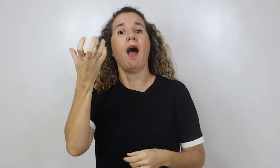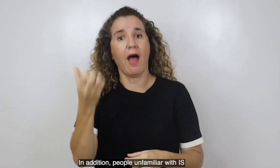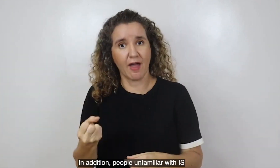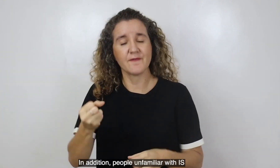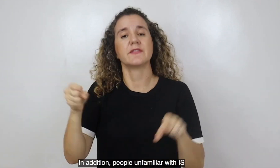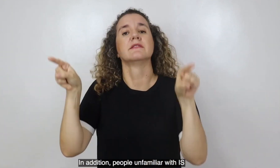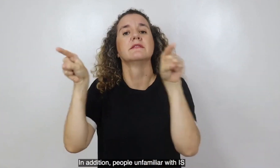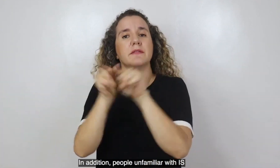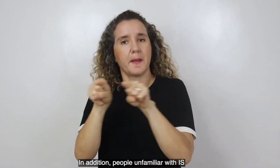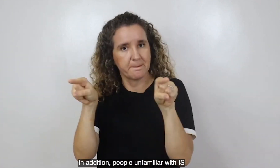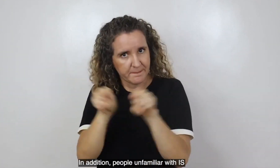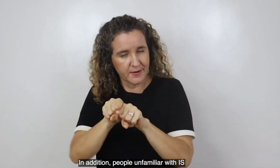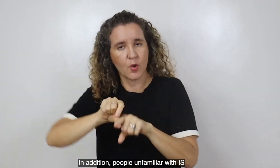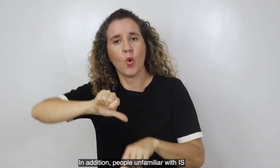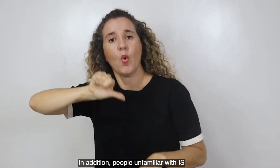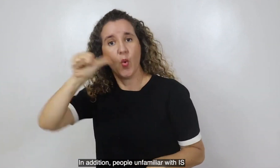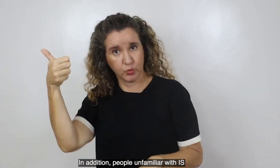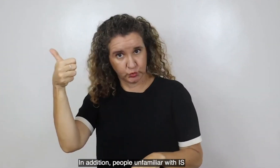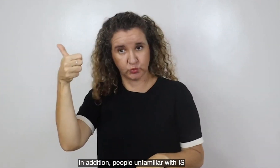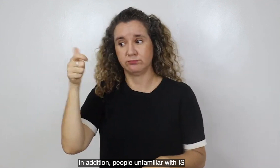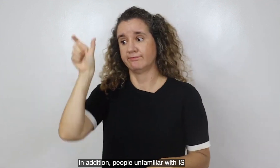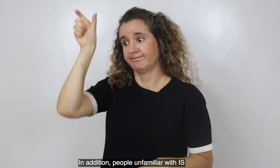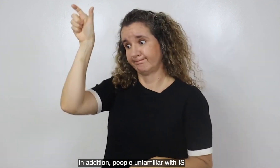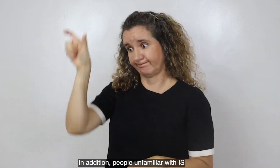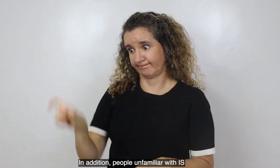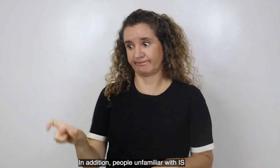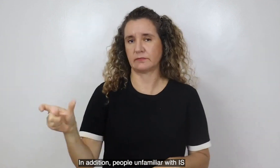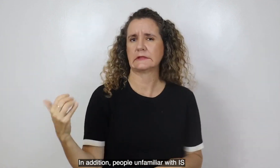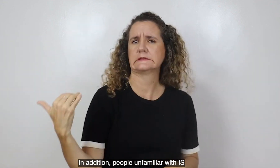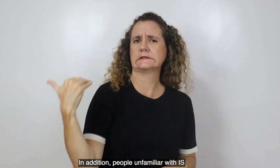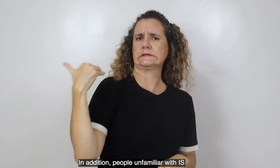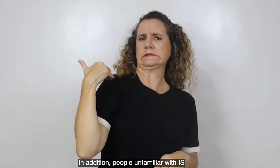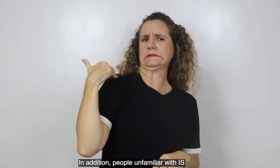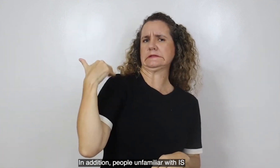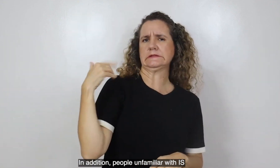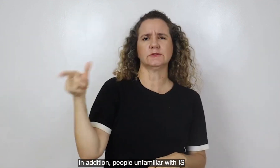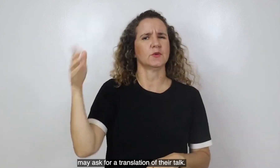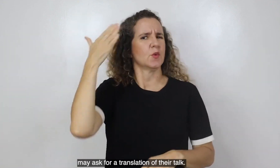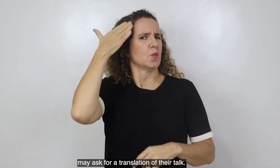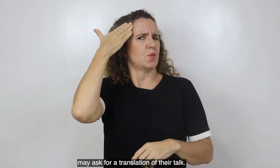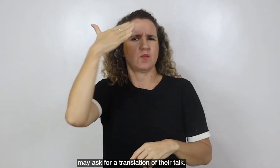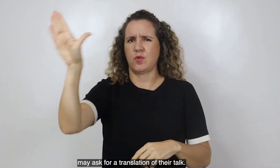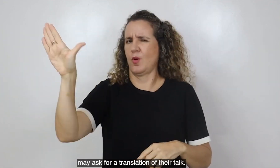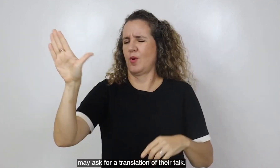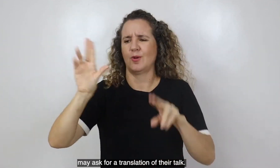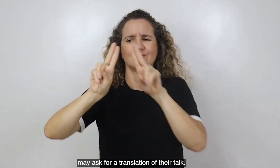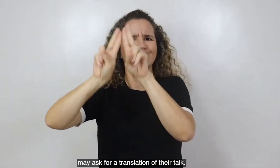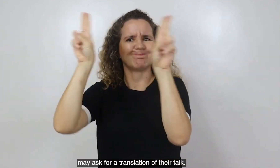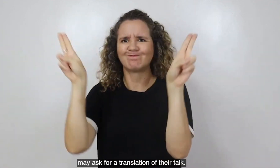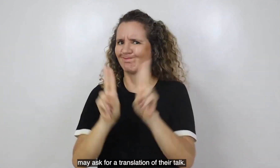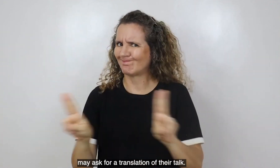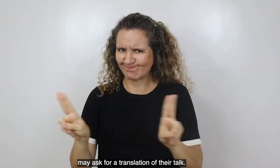addition, people are unfamiliar with IS may ask for translations of their